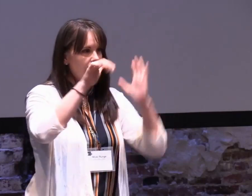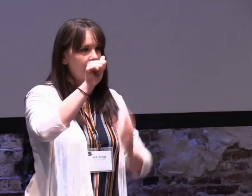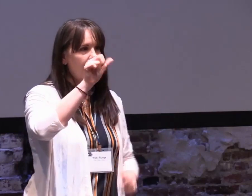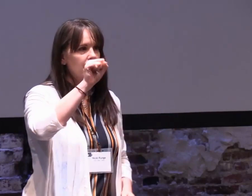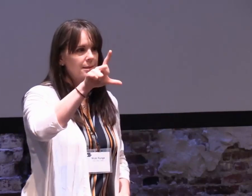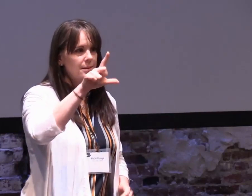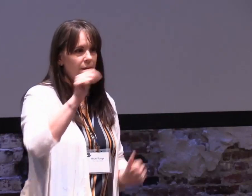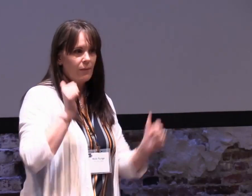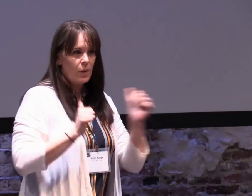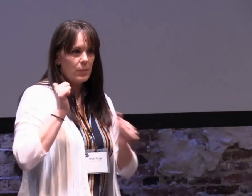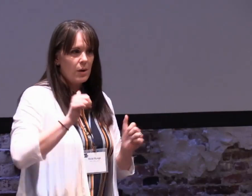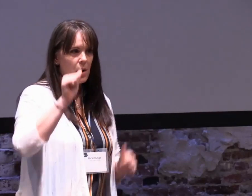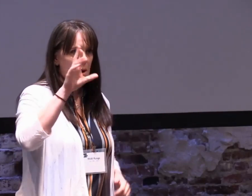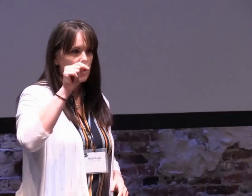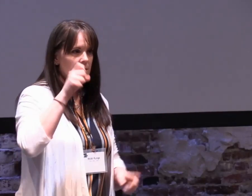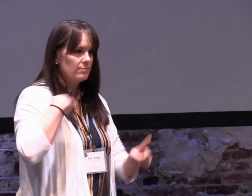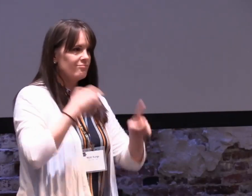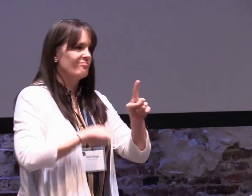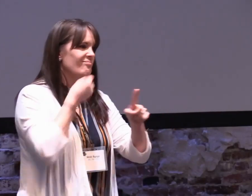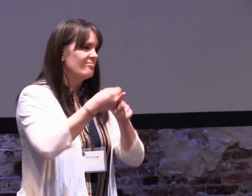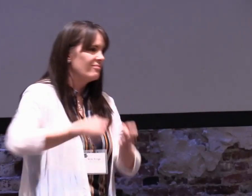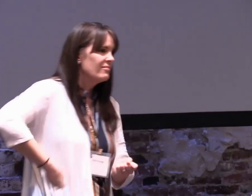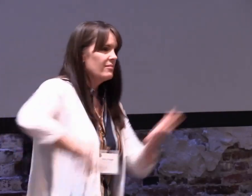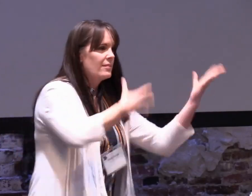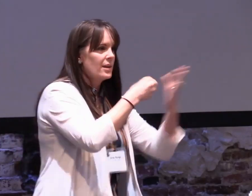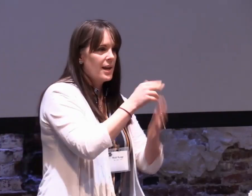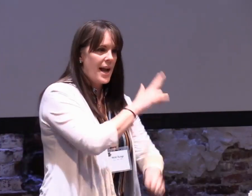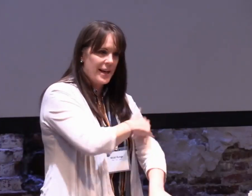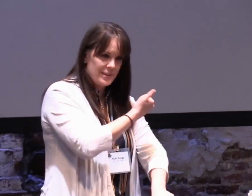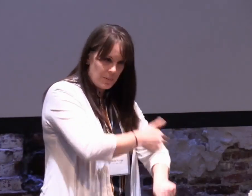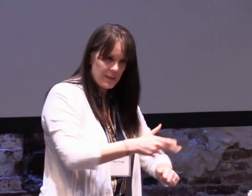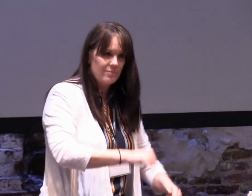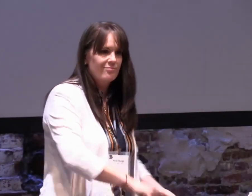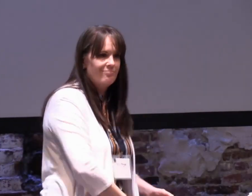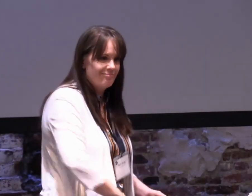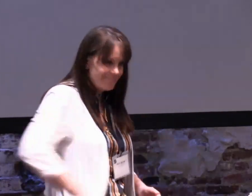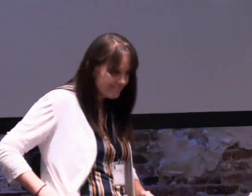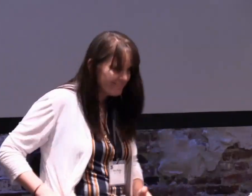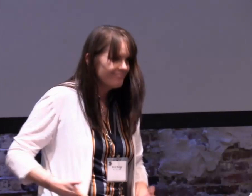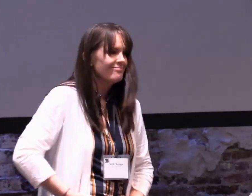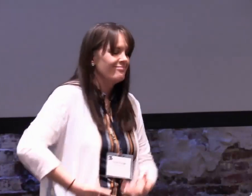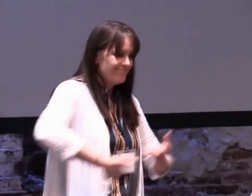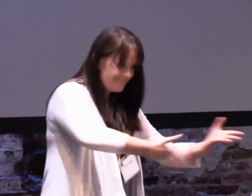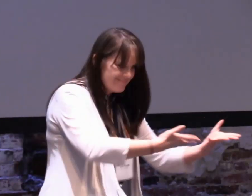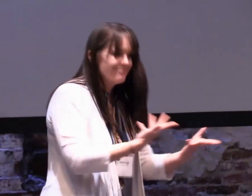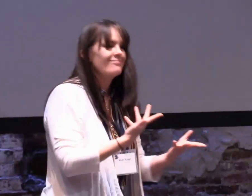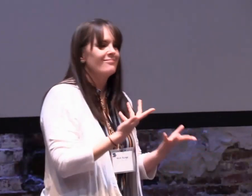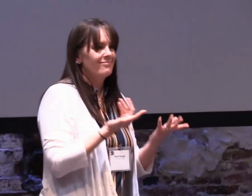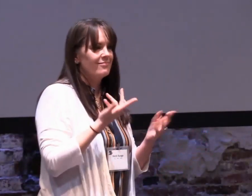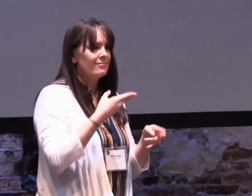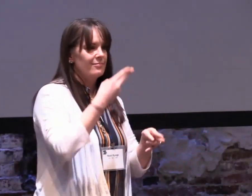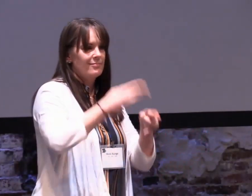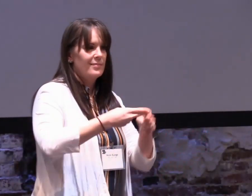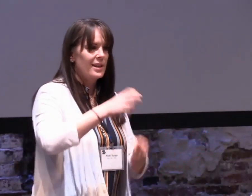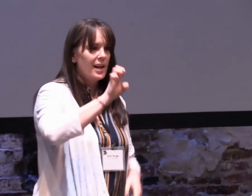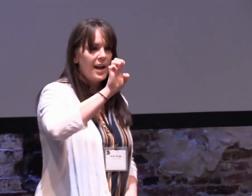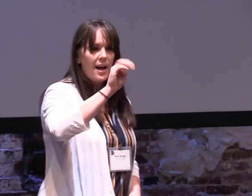This was at the same time I started embarking my imagination theater and gave